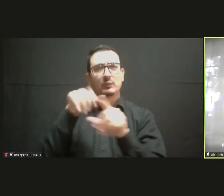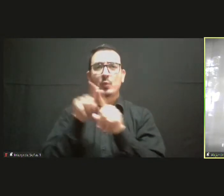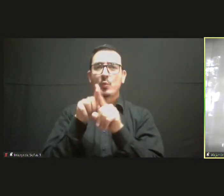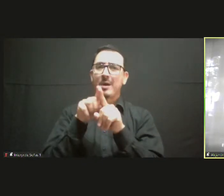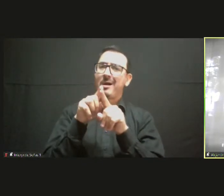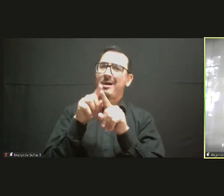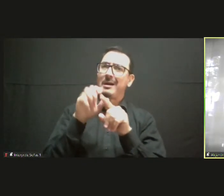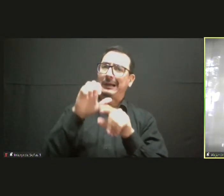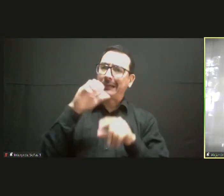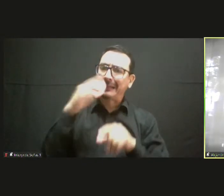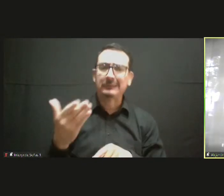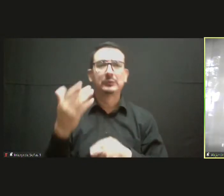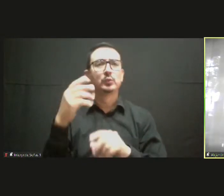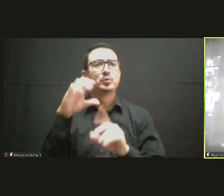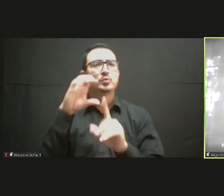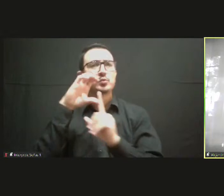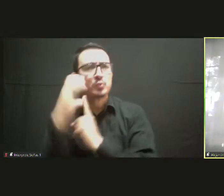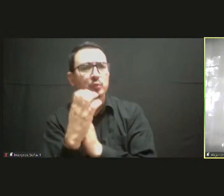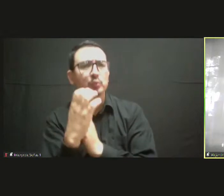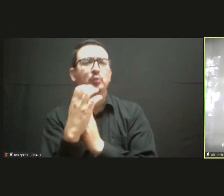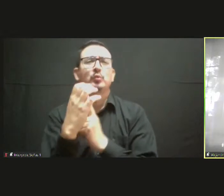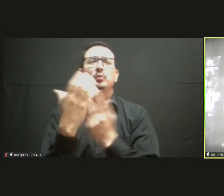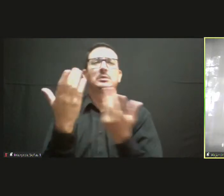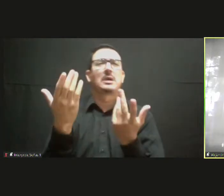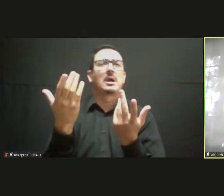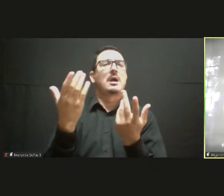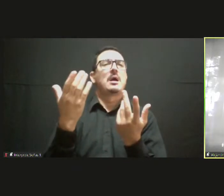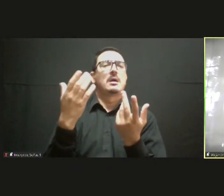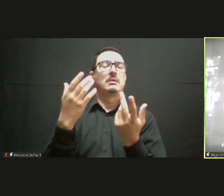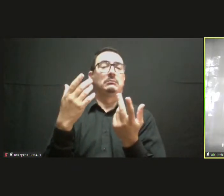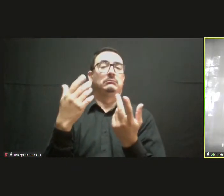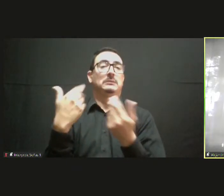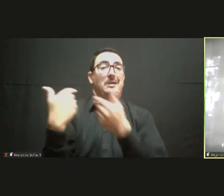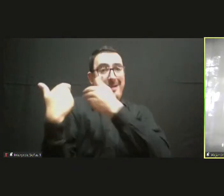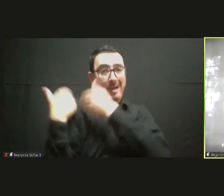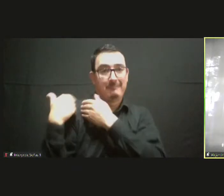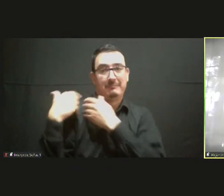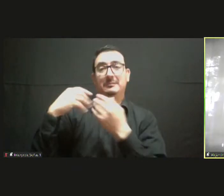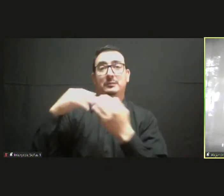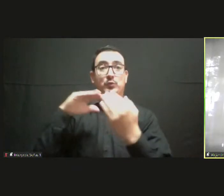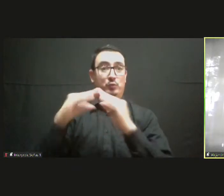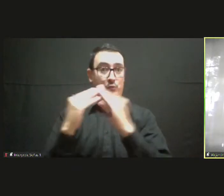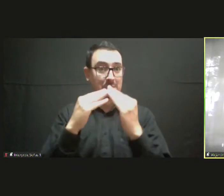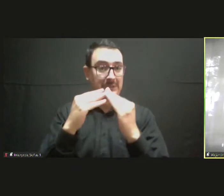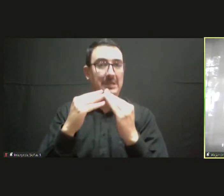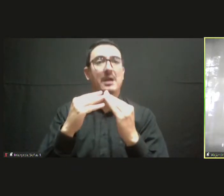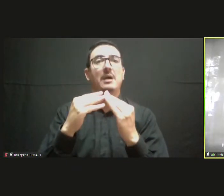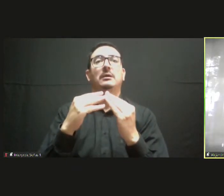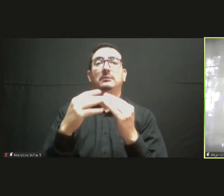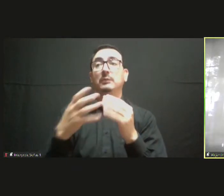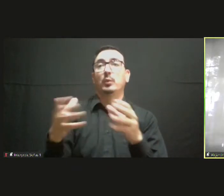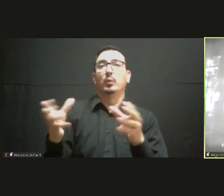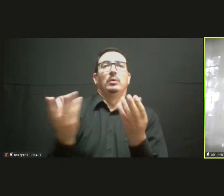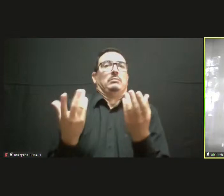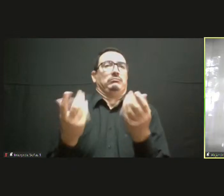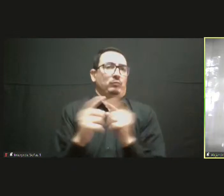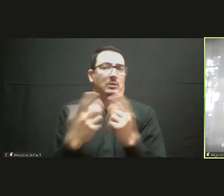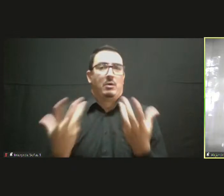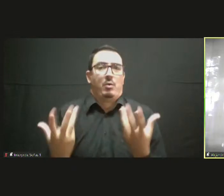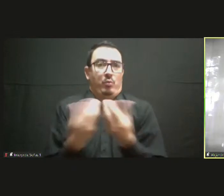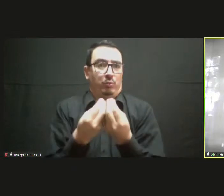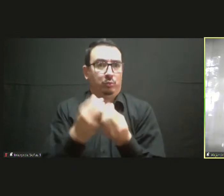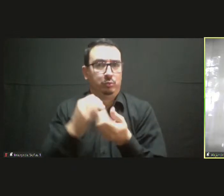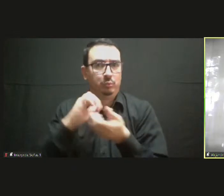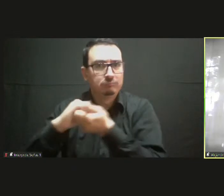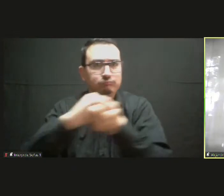with UN Women and a range of external partners across the globe to bring gender issues to the forefront of the